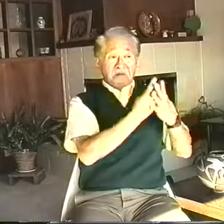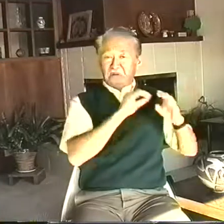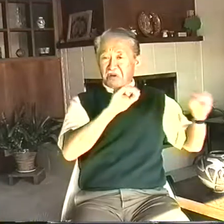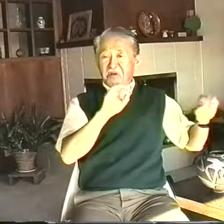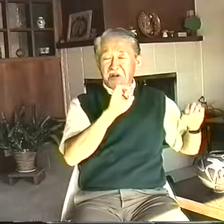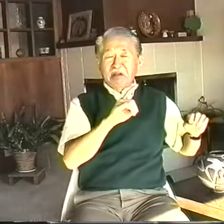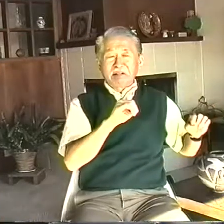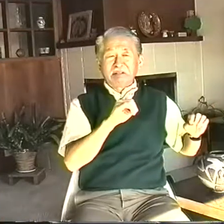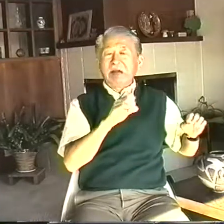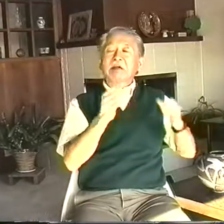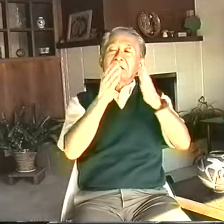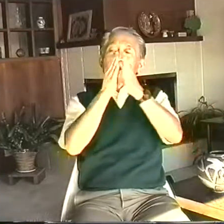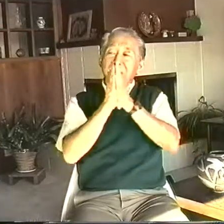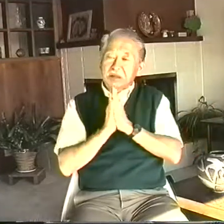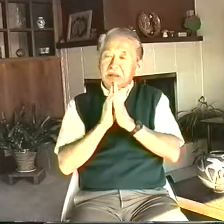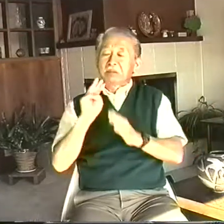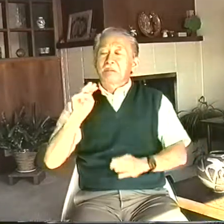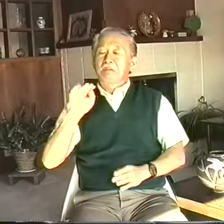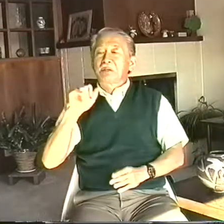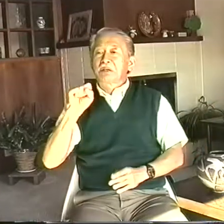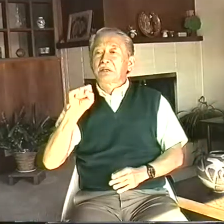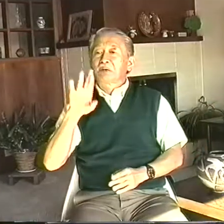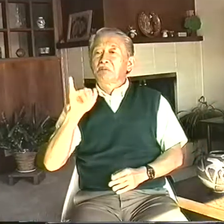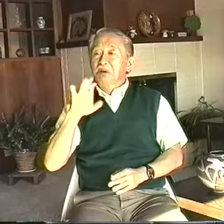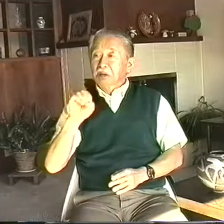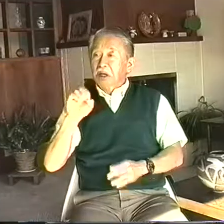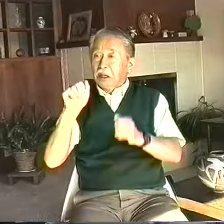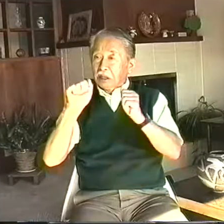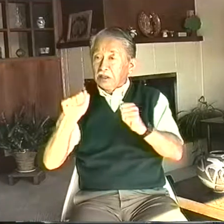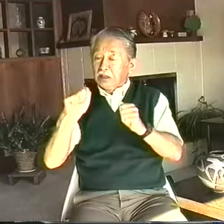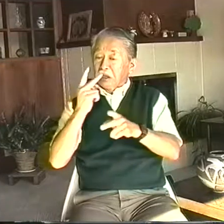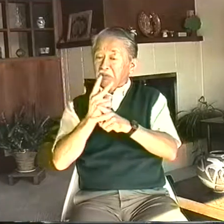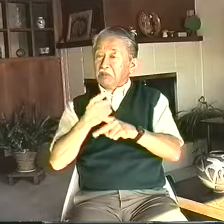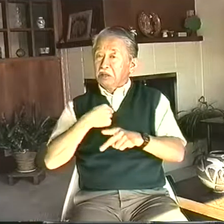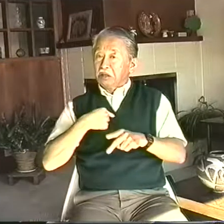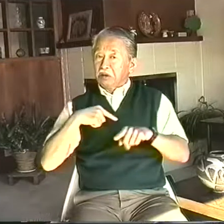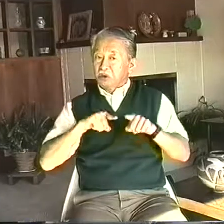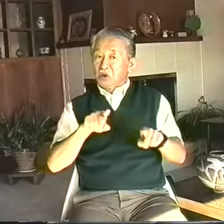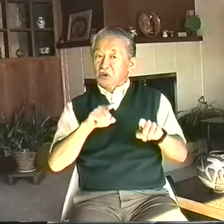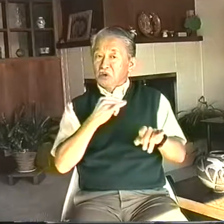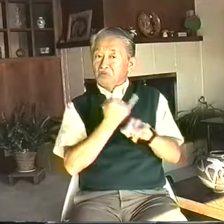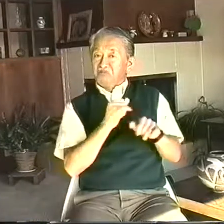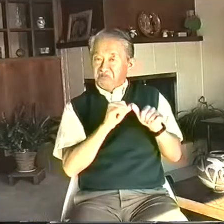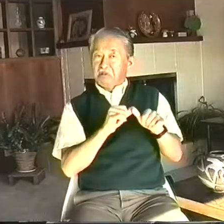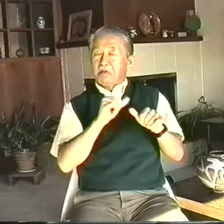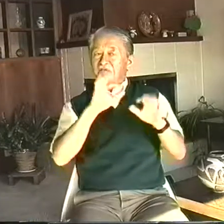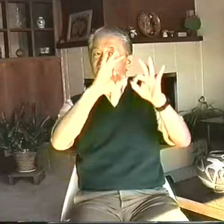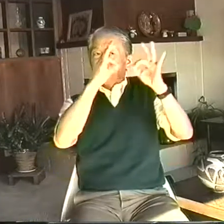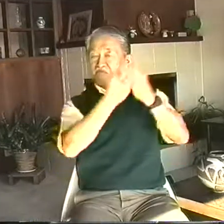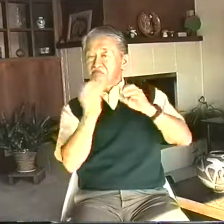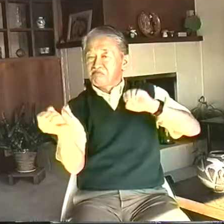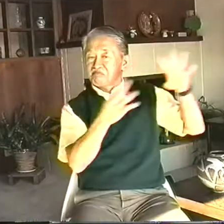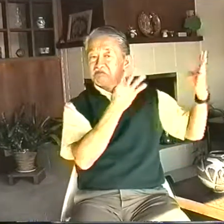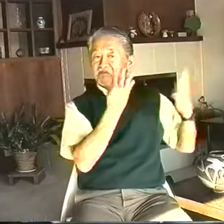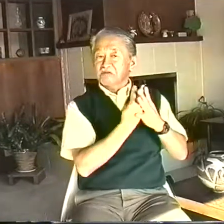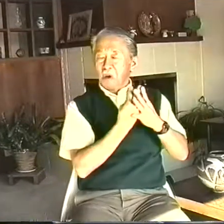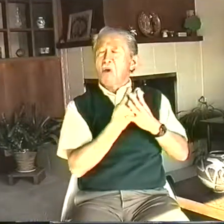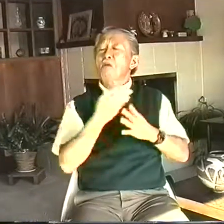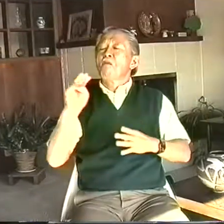If I were to be placed in the internment camp, my education would stop, and my father was worried about that. So he asked Miss